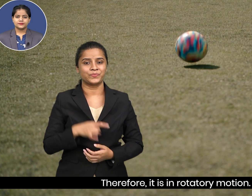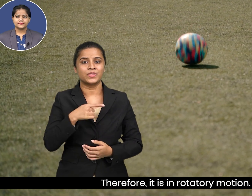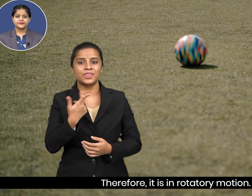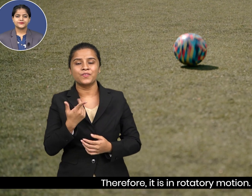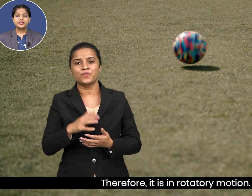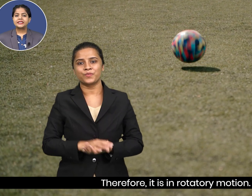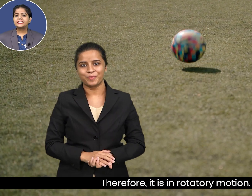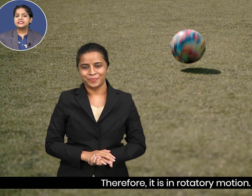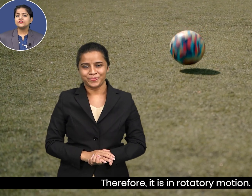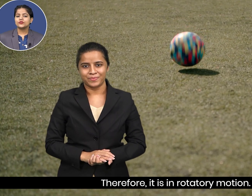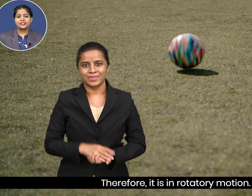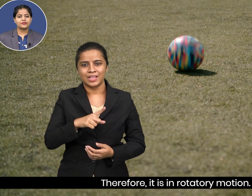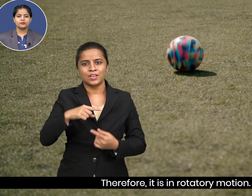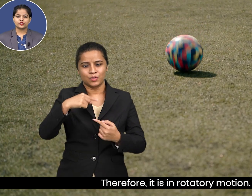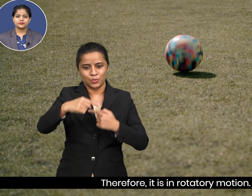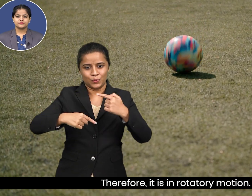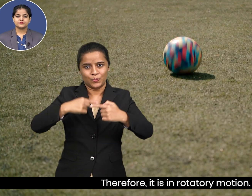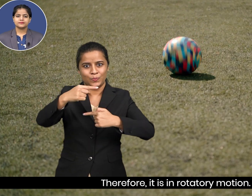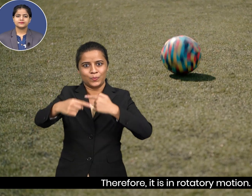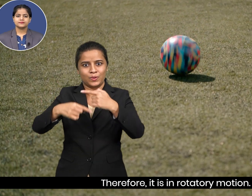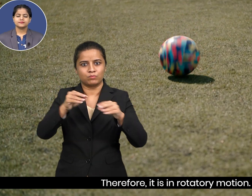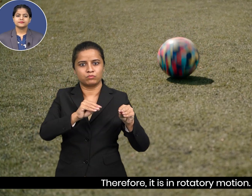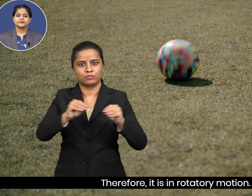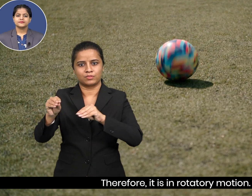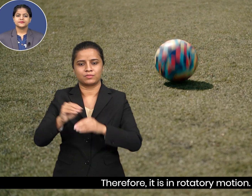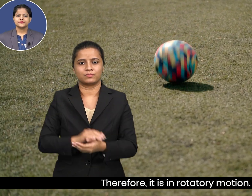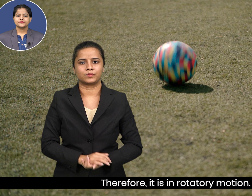Therefore, it is in rotatory motion.